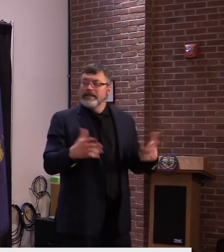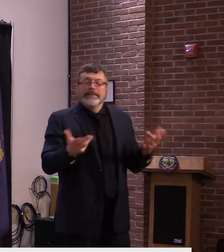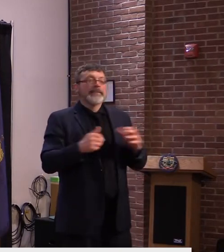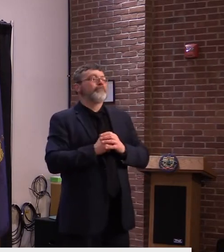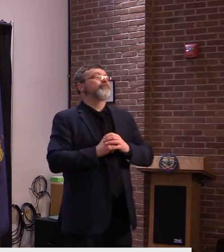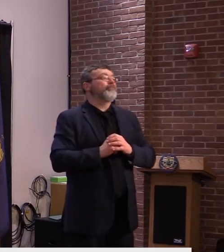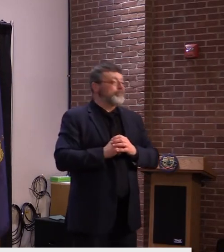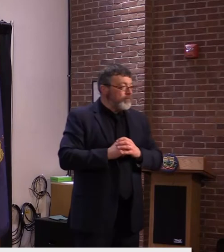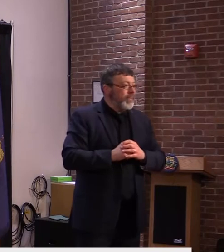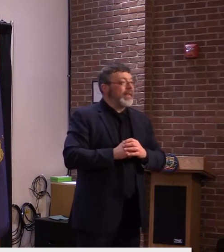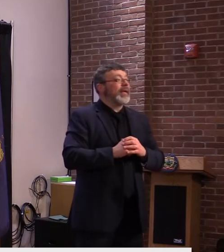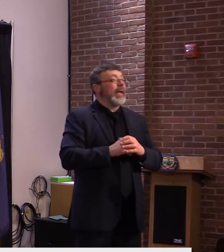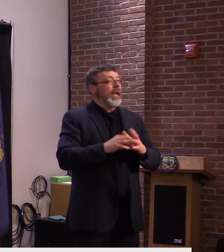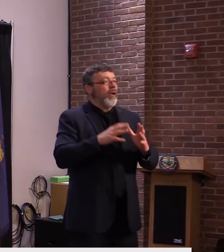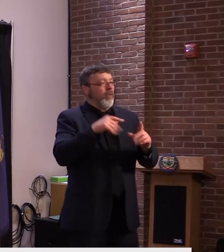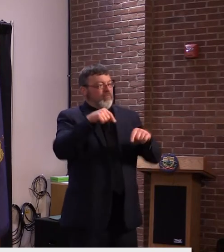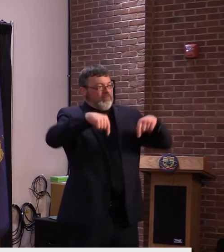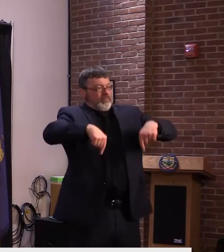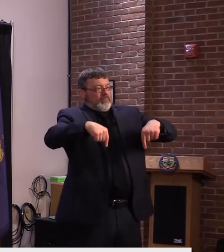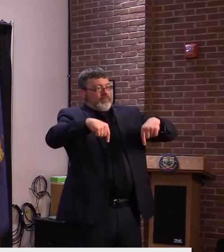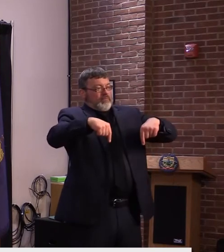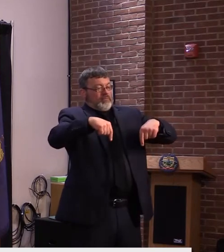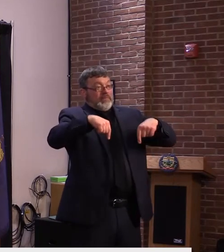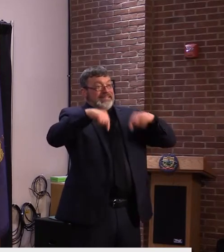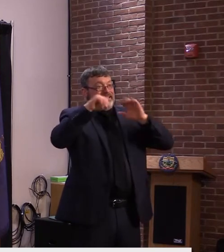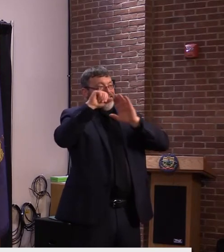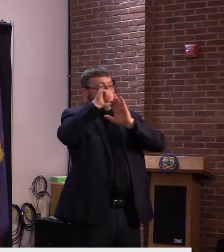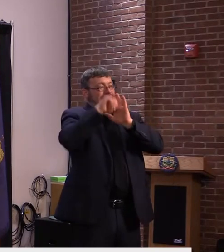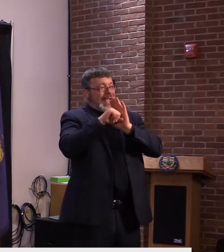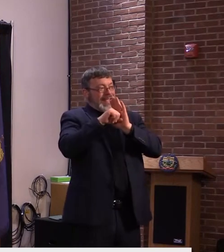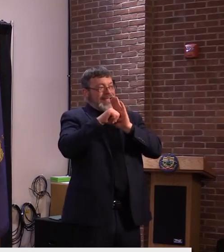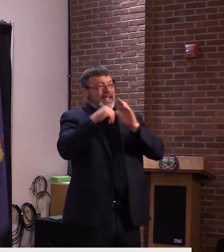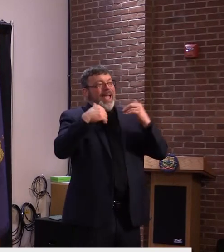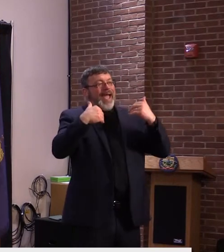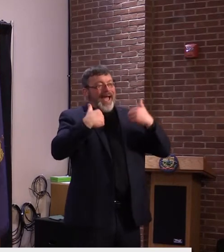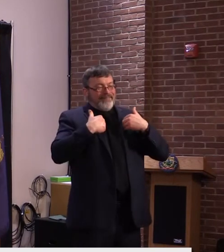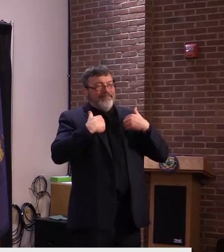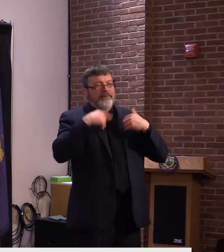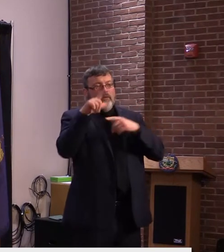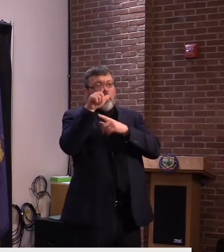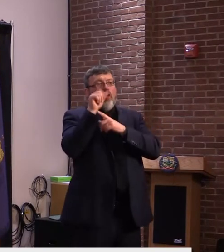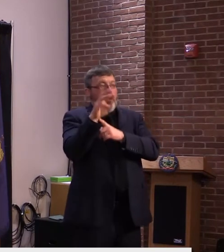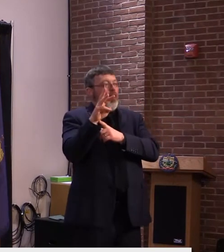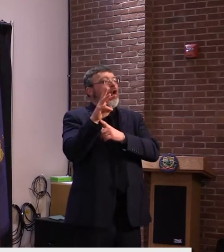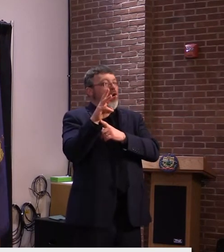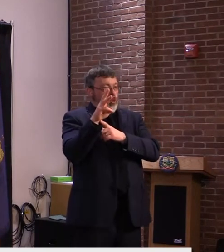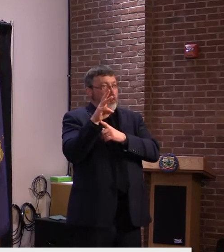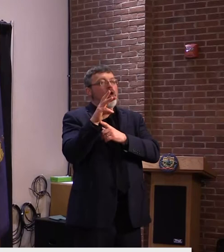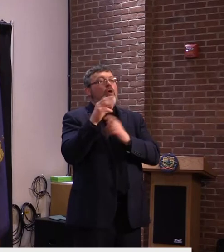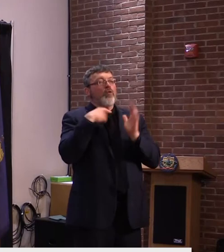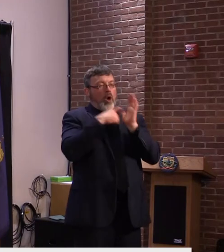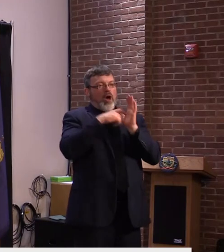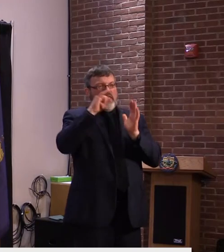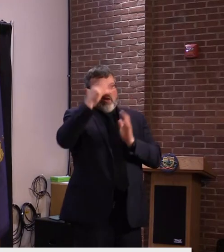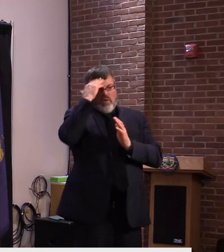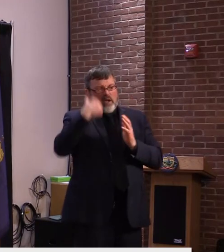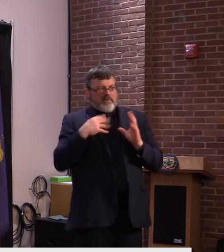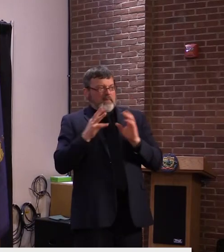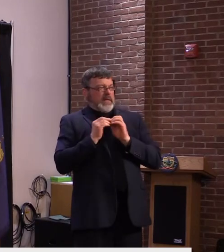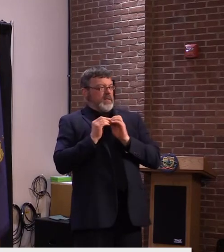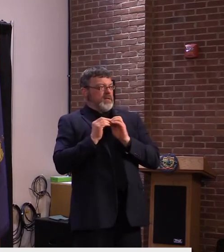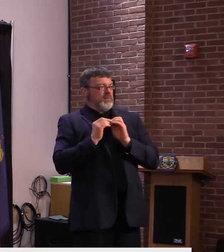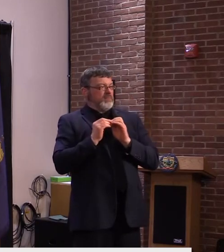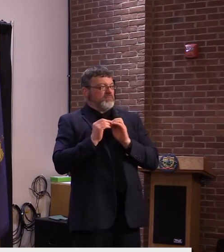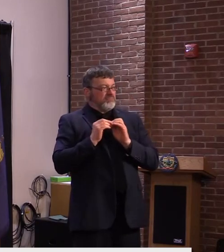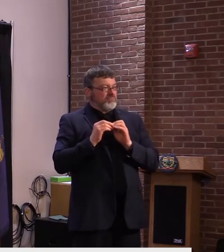This is a statute-mandated body and meeting tempo, so it needed to have a meeting. It needed